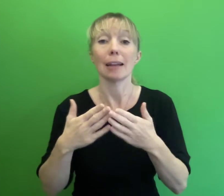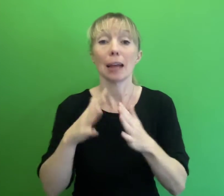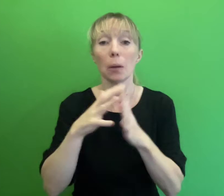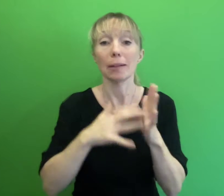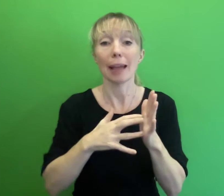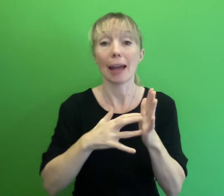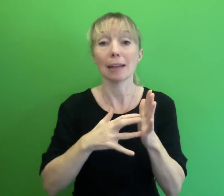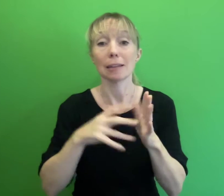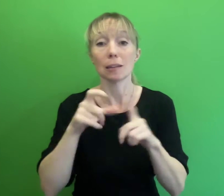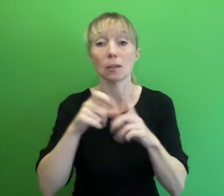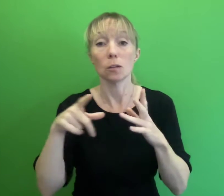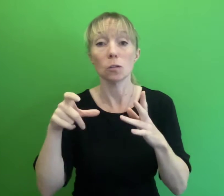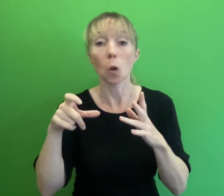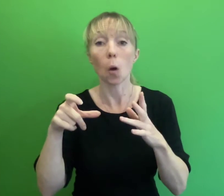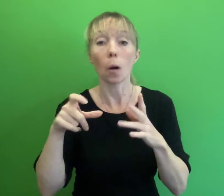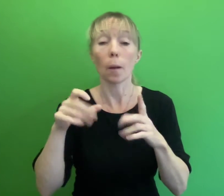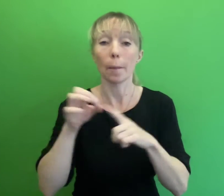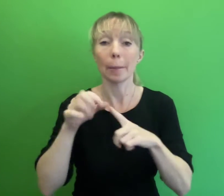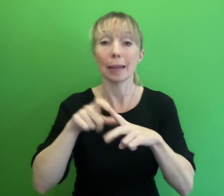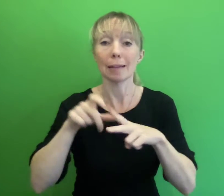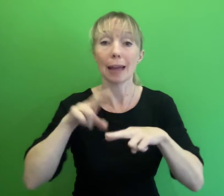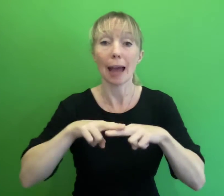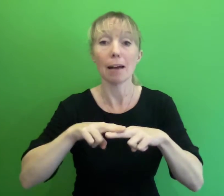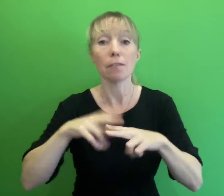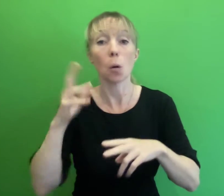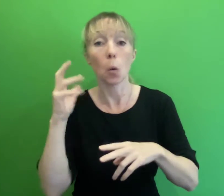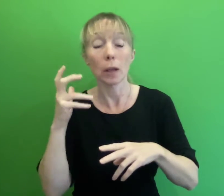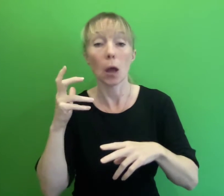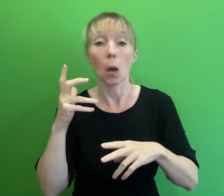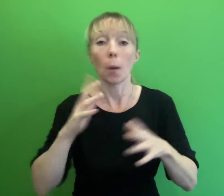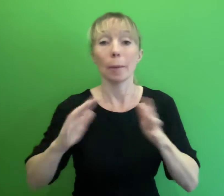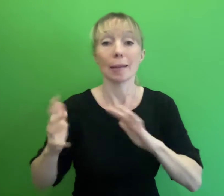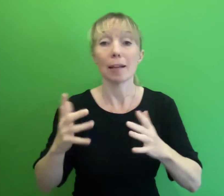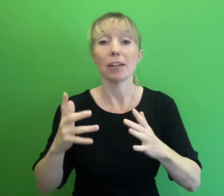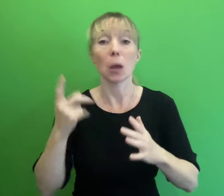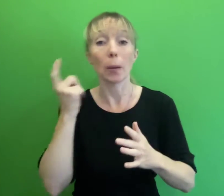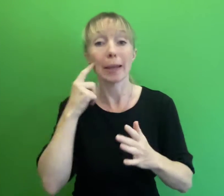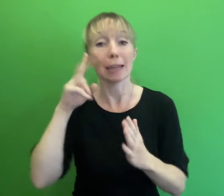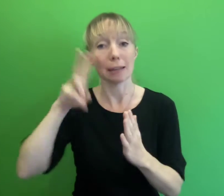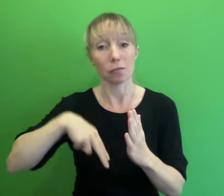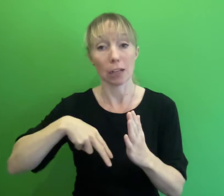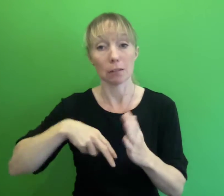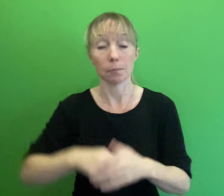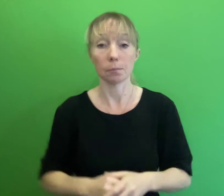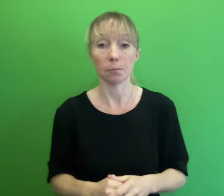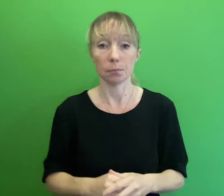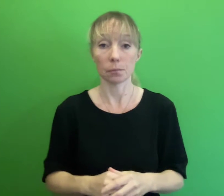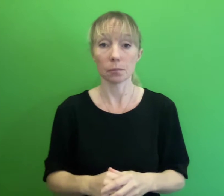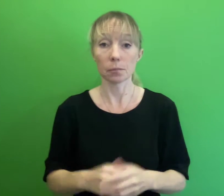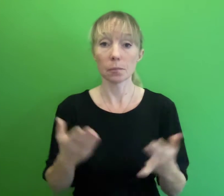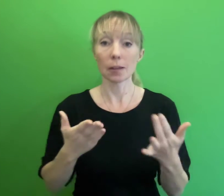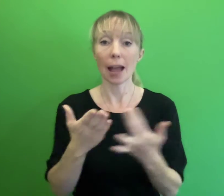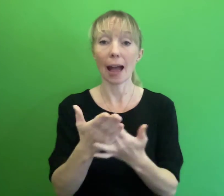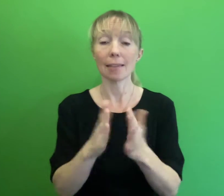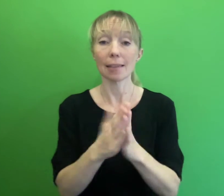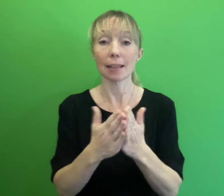and PDF, audio, BSL video, easy read. The Access to Literature report can